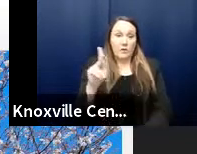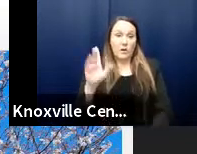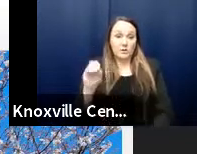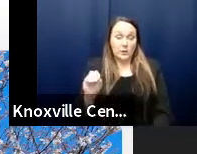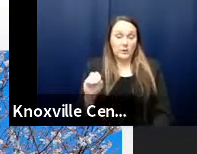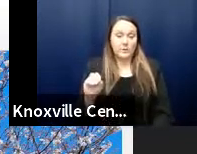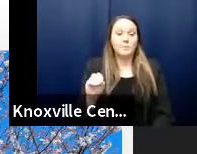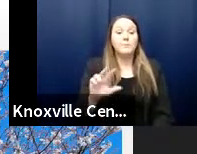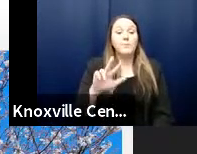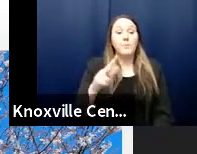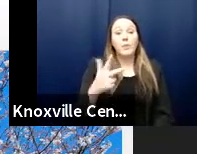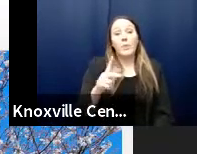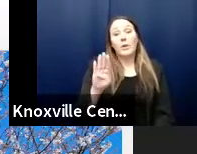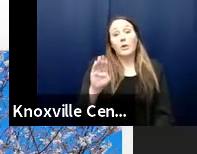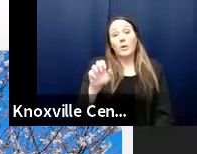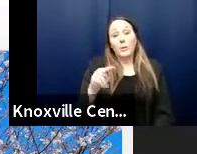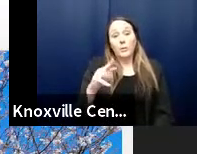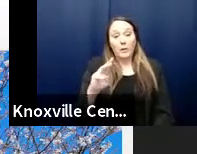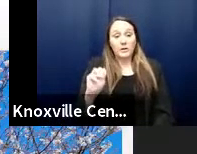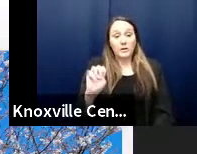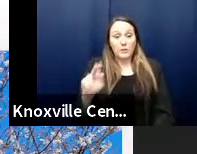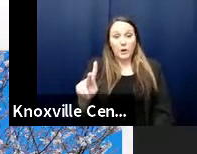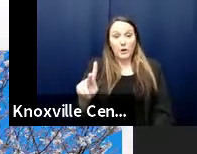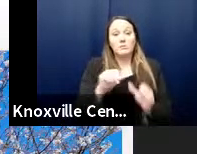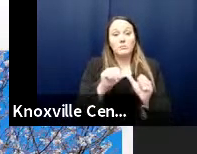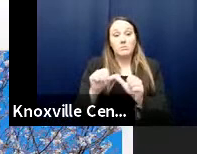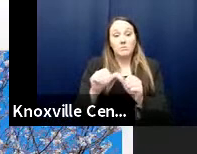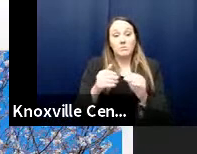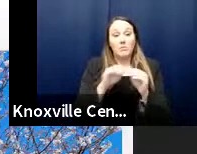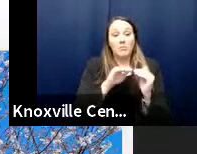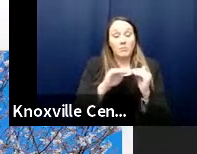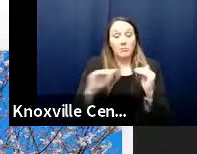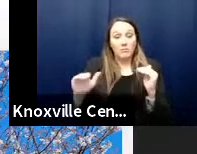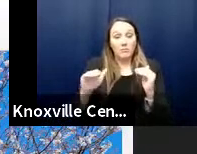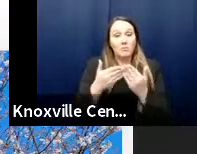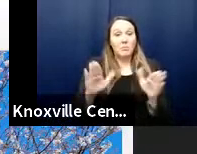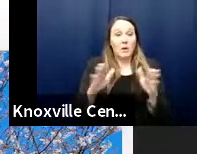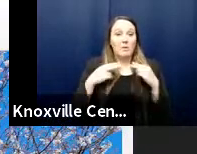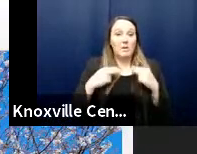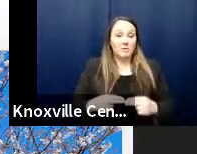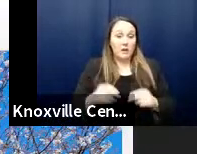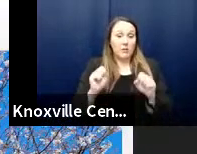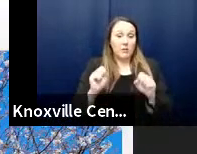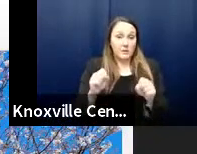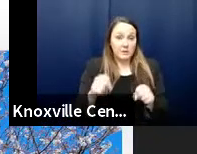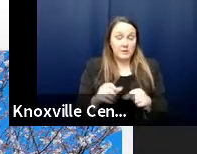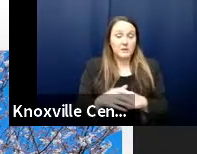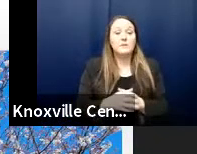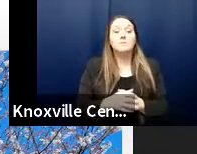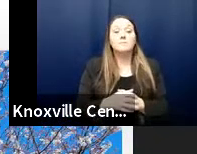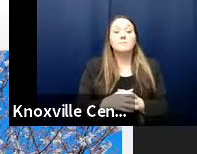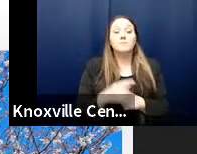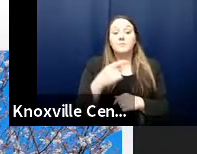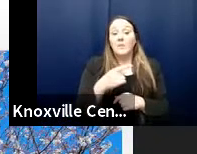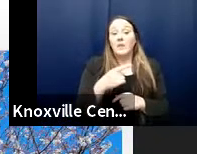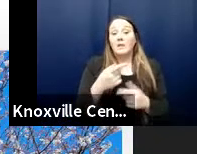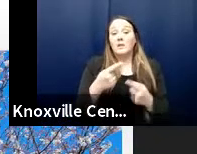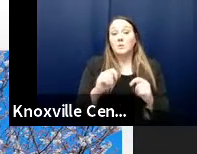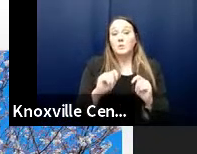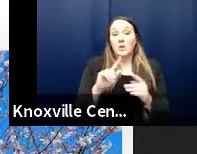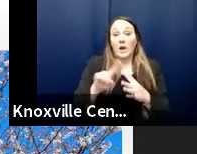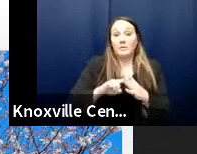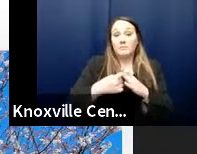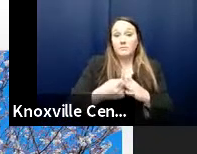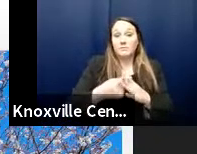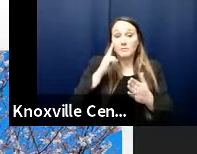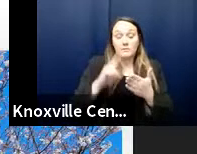Our third benchmark, sustained or increased public health capability. For this benchmark, we aim to initiate